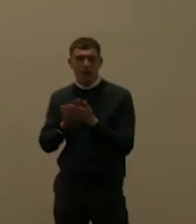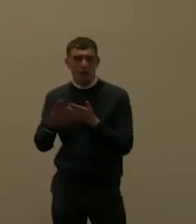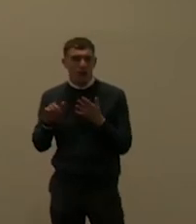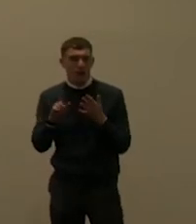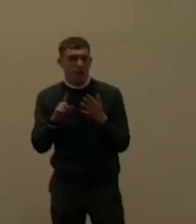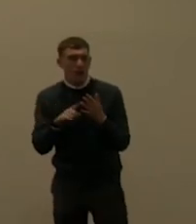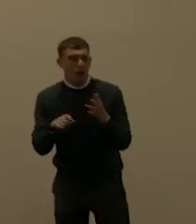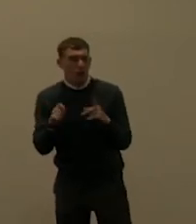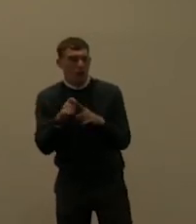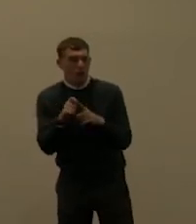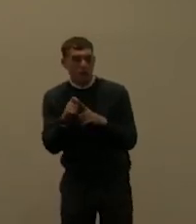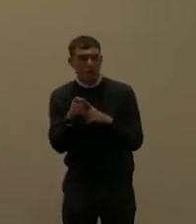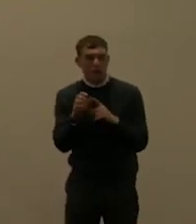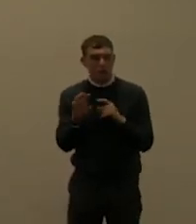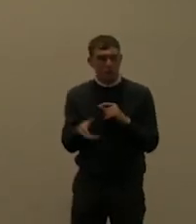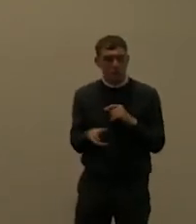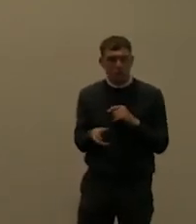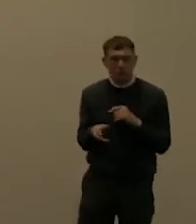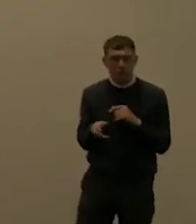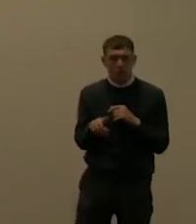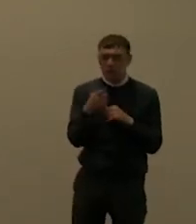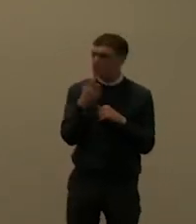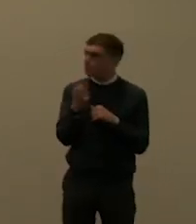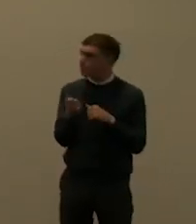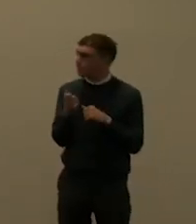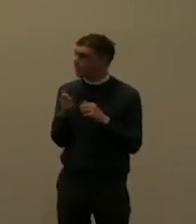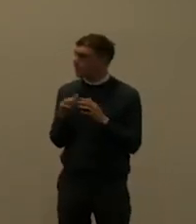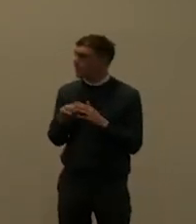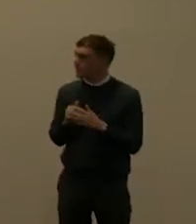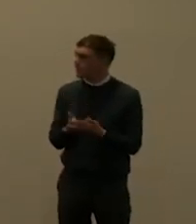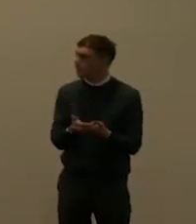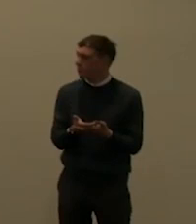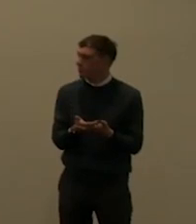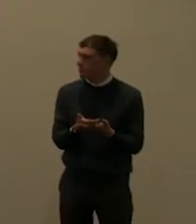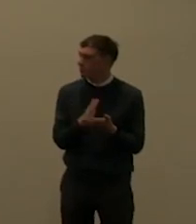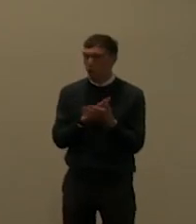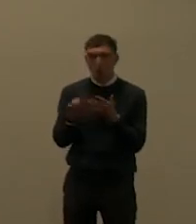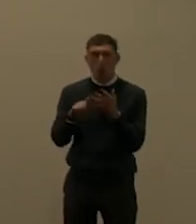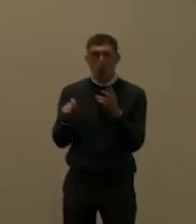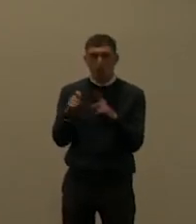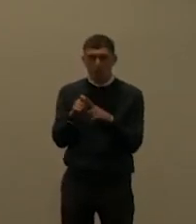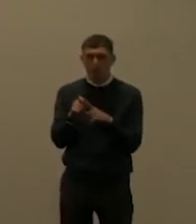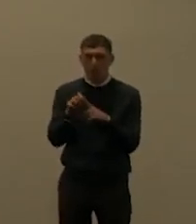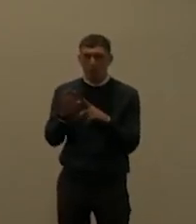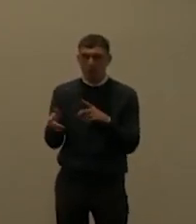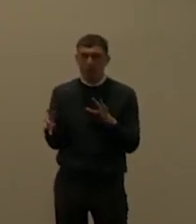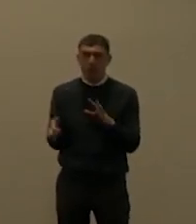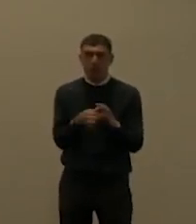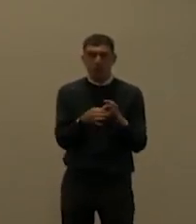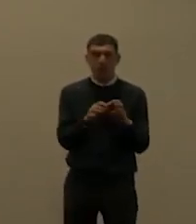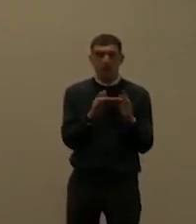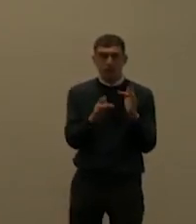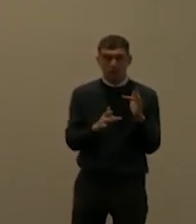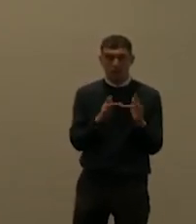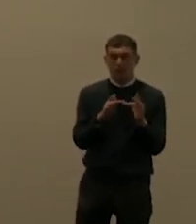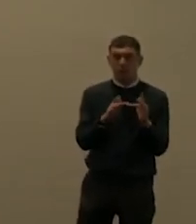You have here different options. So the first option is you can provision here a hub in the different region, or you can connect the virtual network